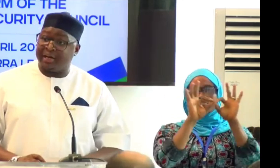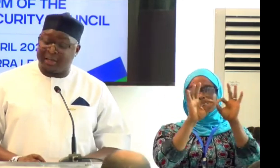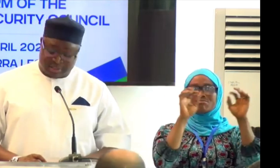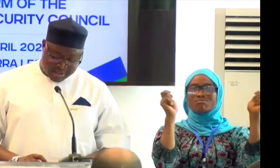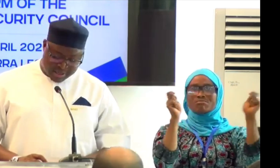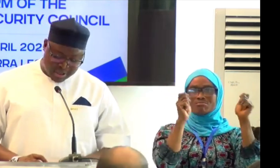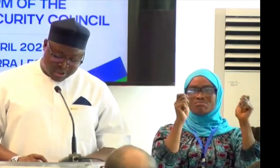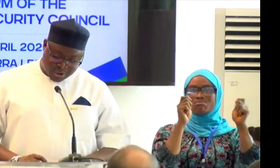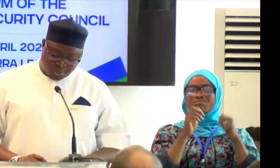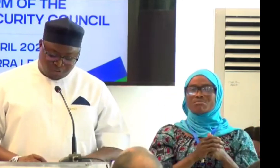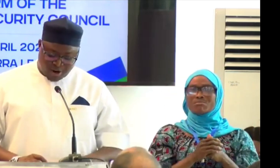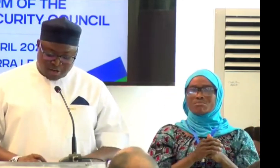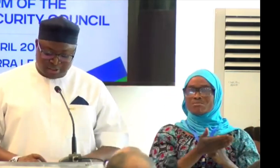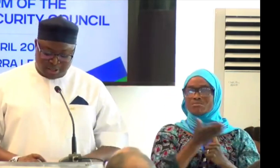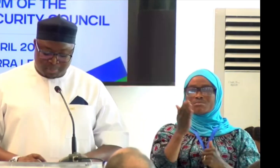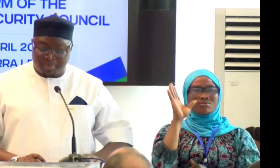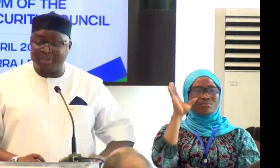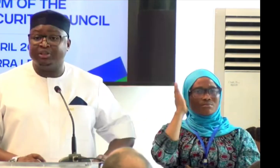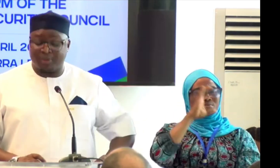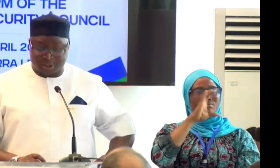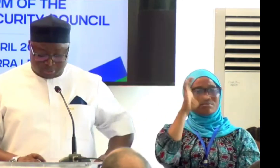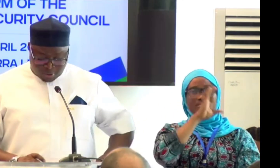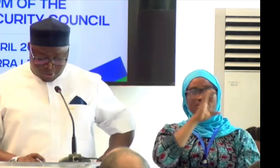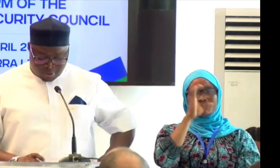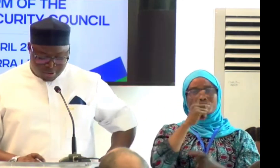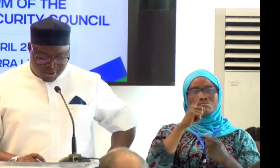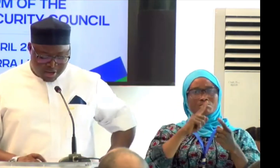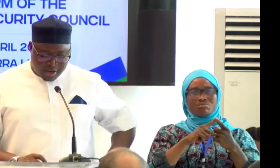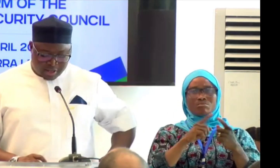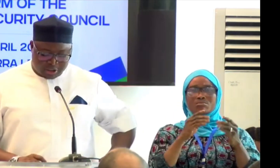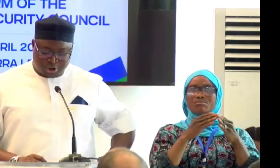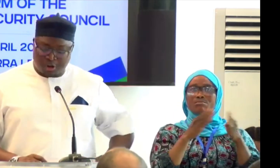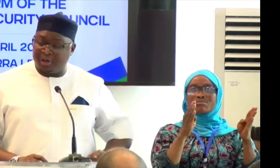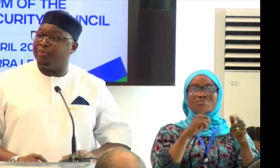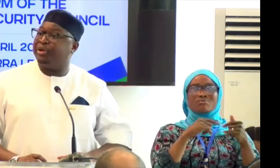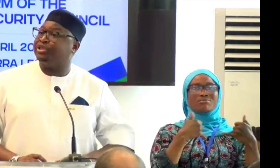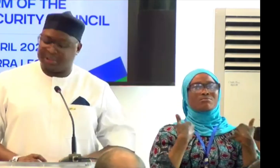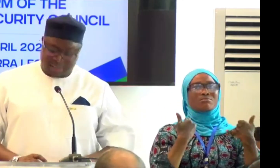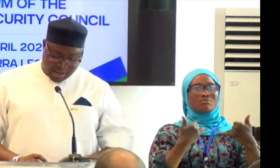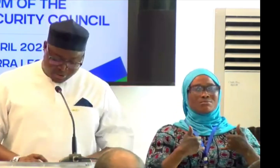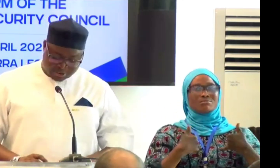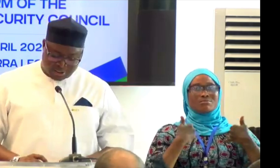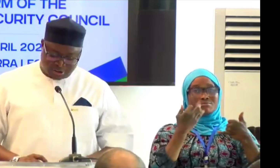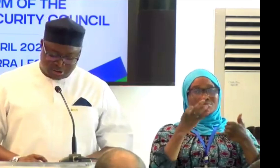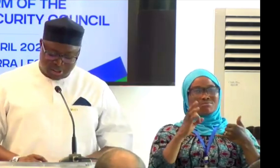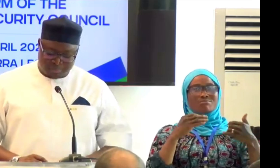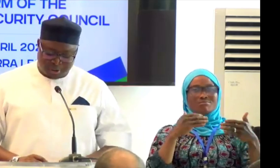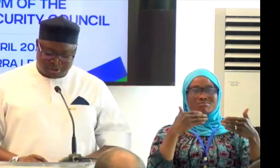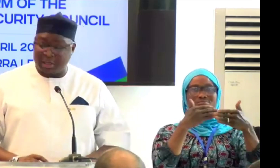deliberations ahead, you will find a moment to explore and enjoy the rich